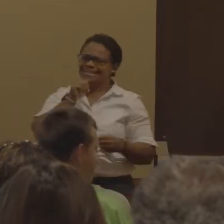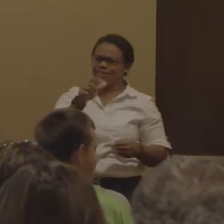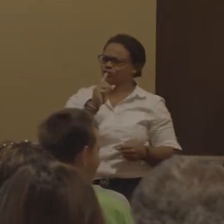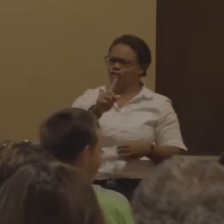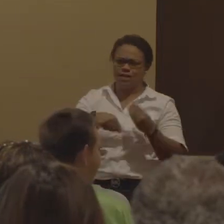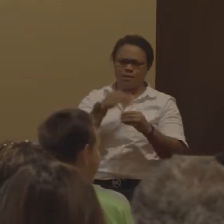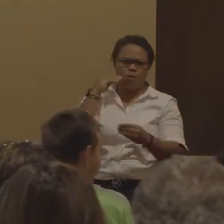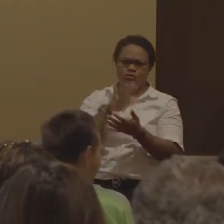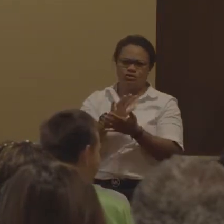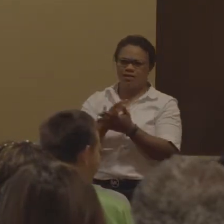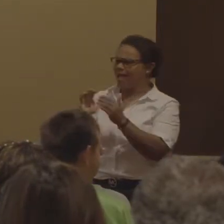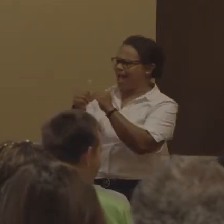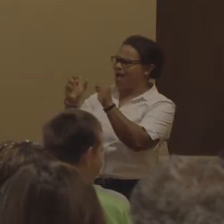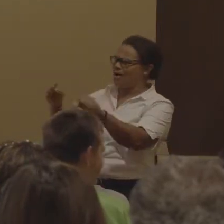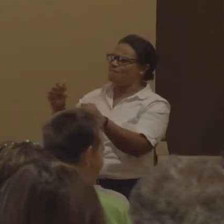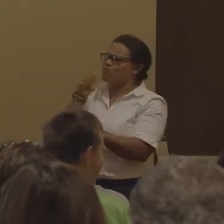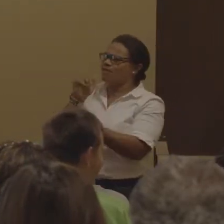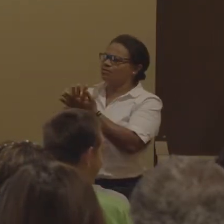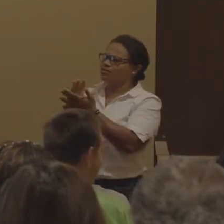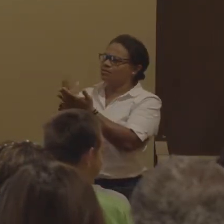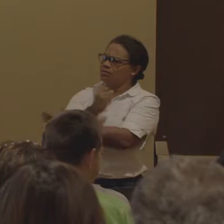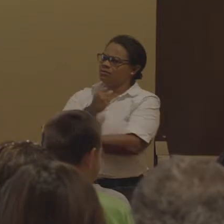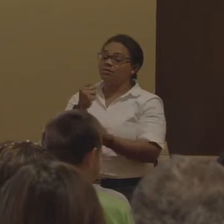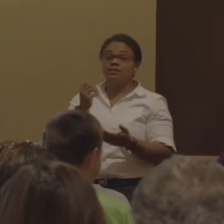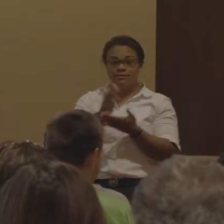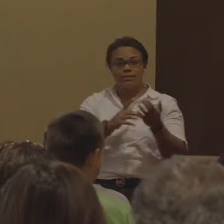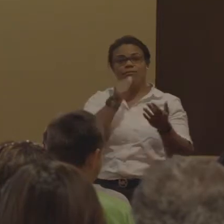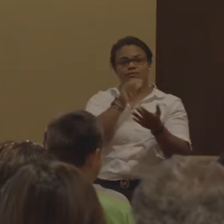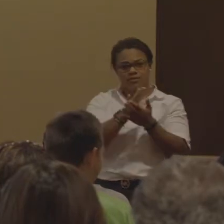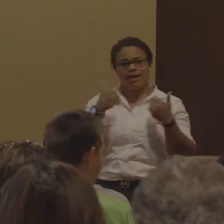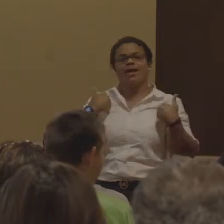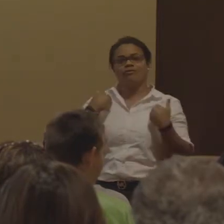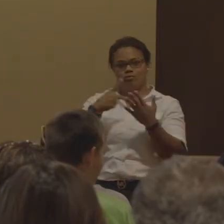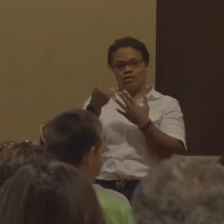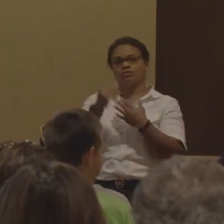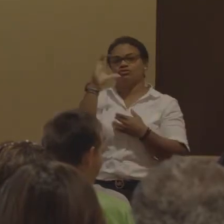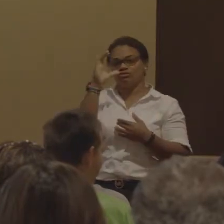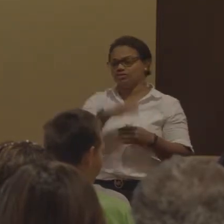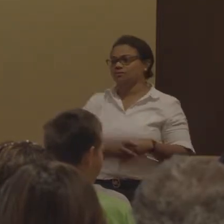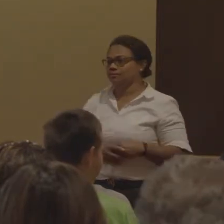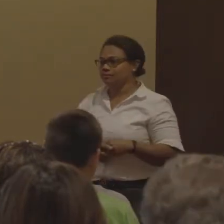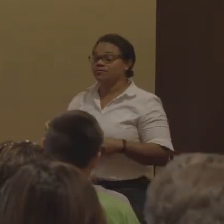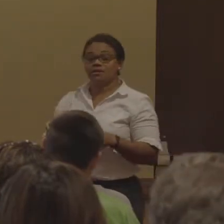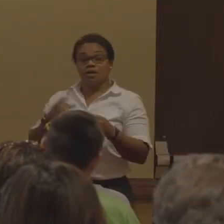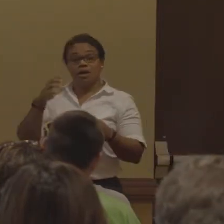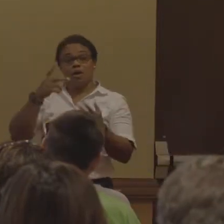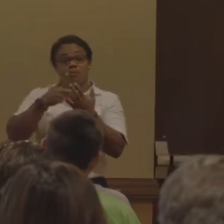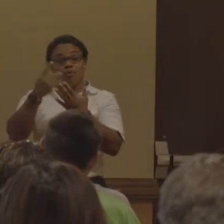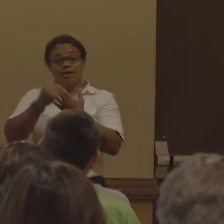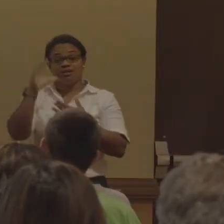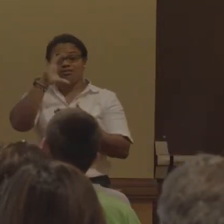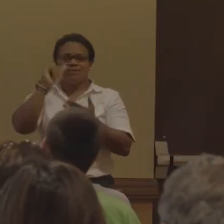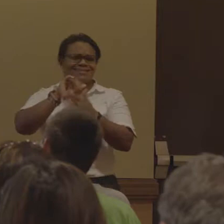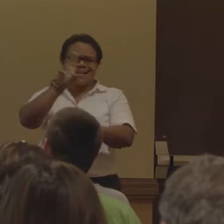Or explore private that. school, how does a private school I do would it? think, there are private schools that have done Project Search. Yeah. Project Search is a national